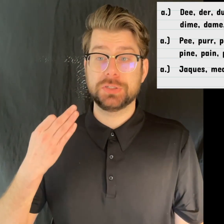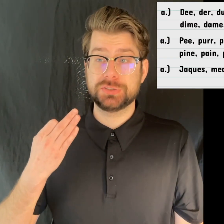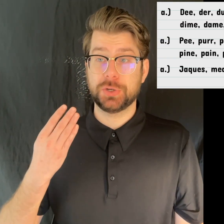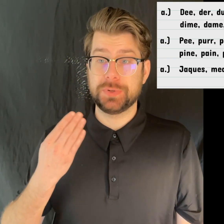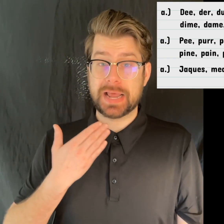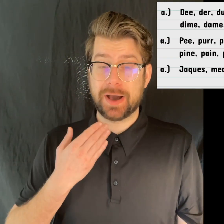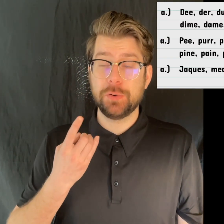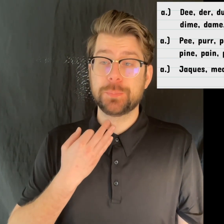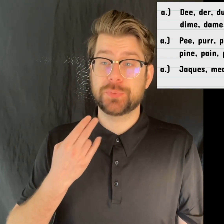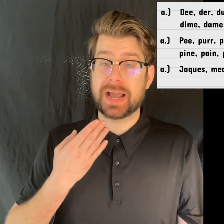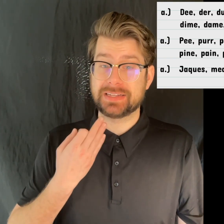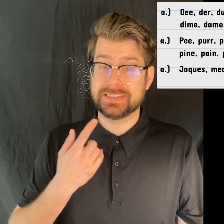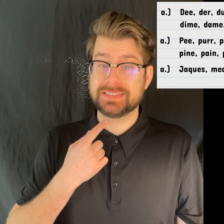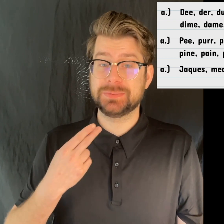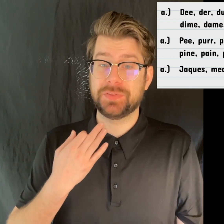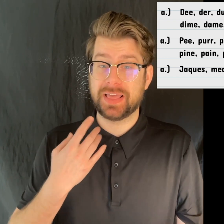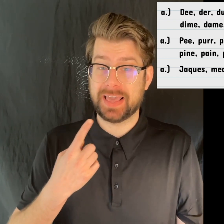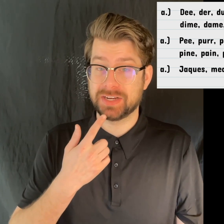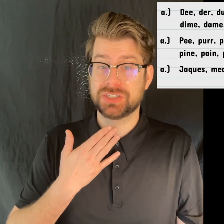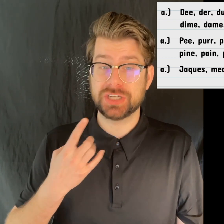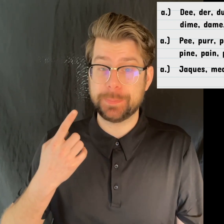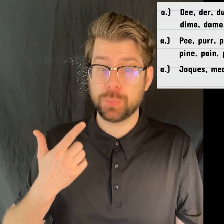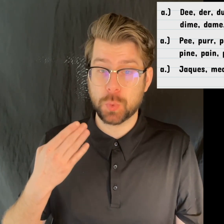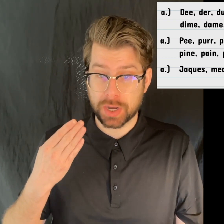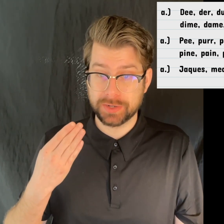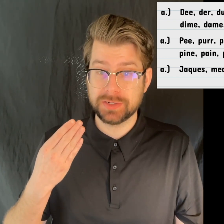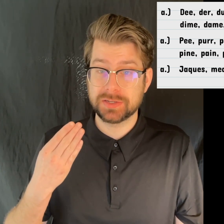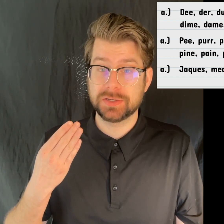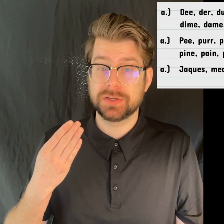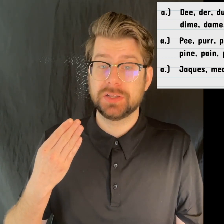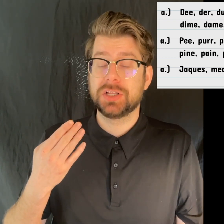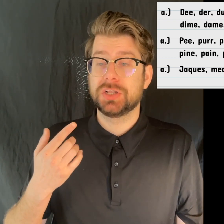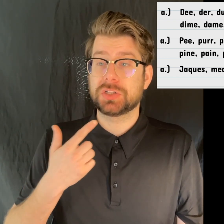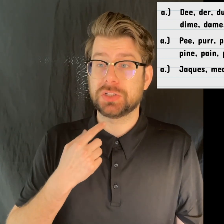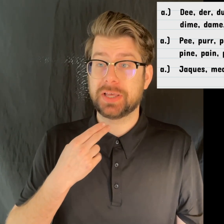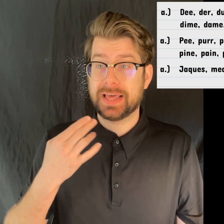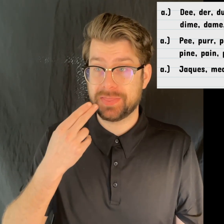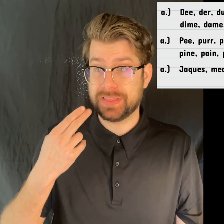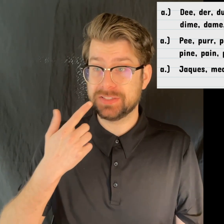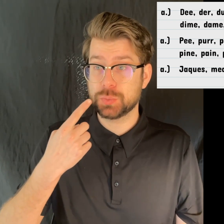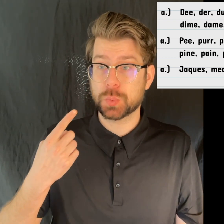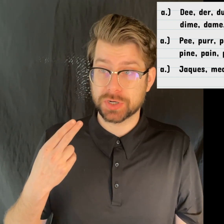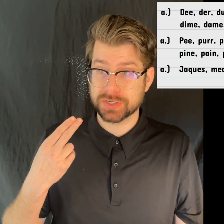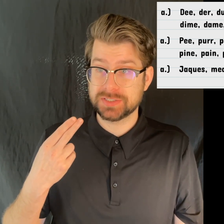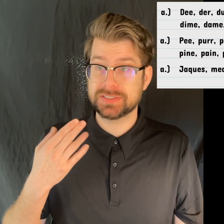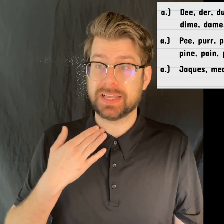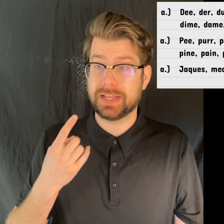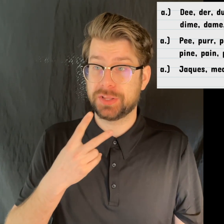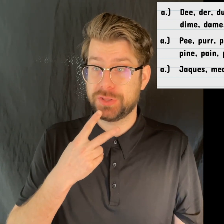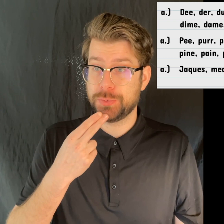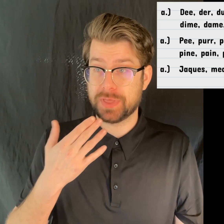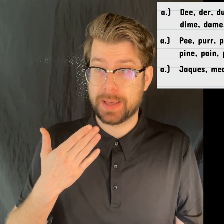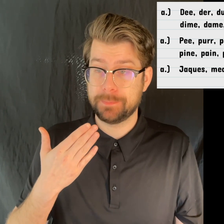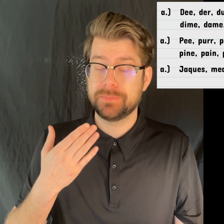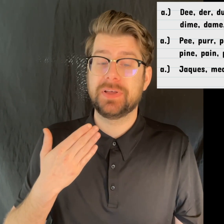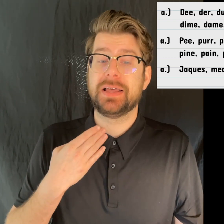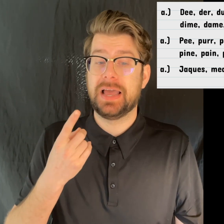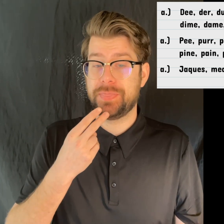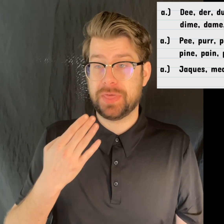So now practice with handshape 1. Look at these words and cue them, and then